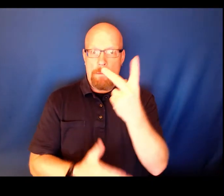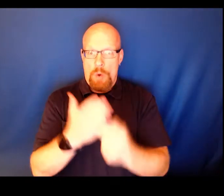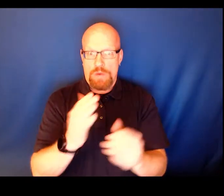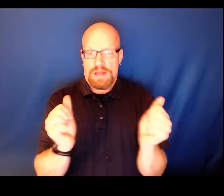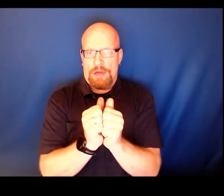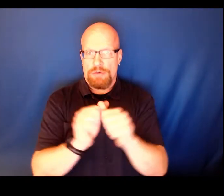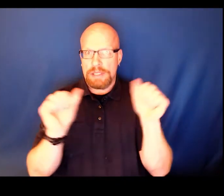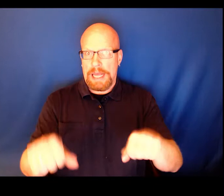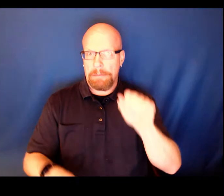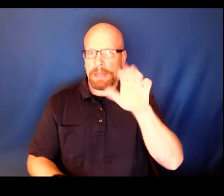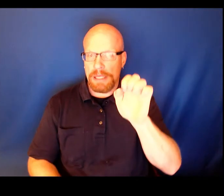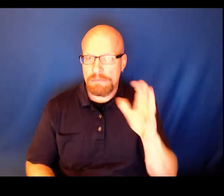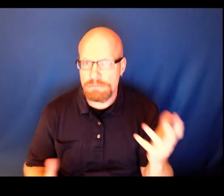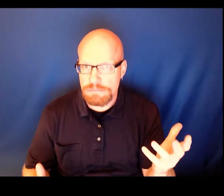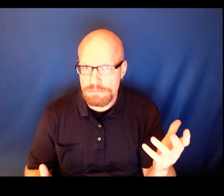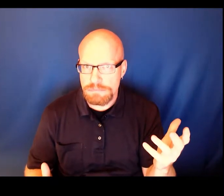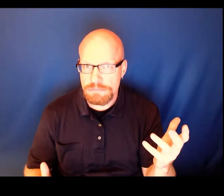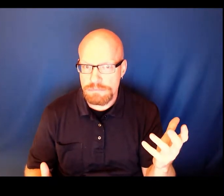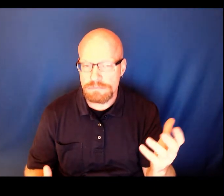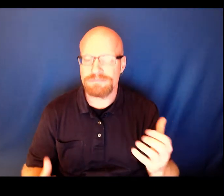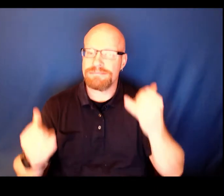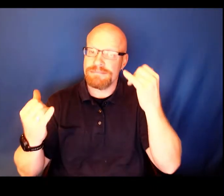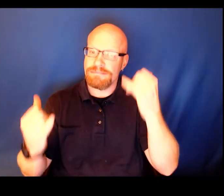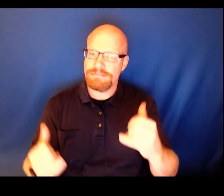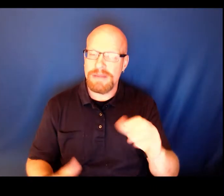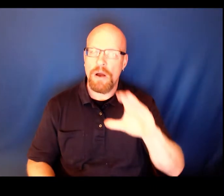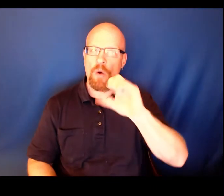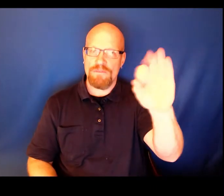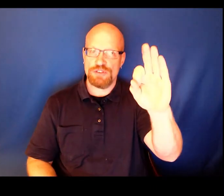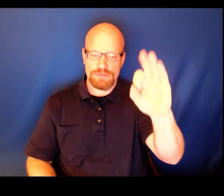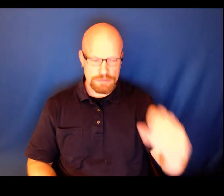itself, or it can be a number and a variable.